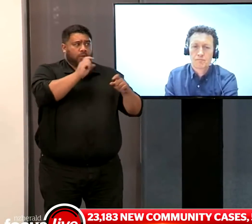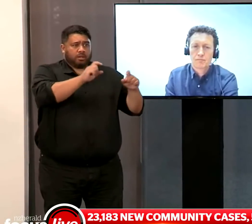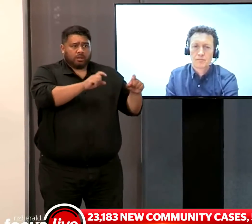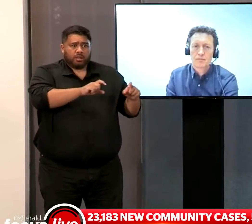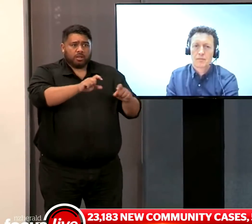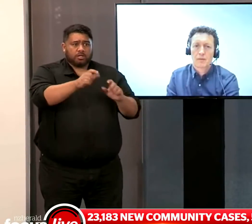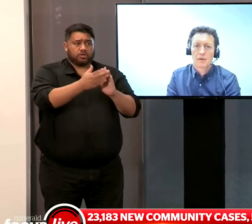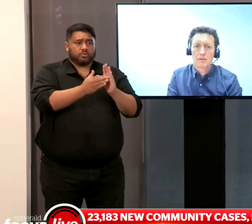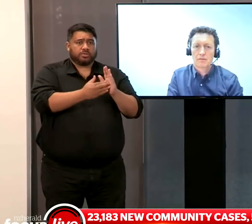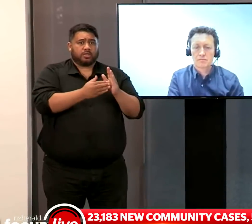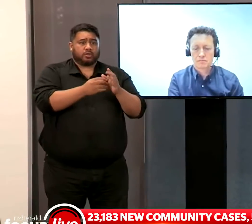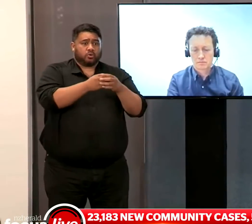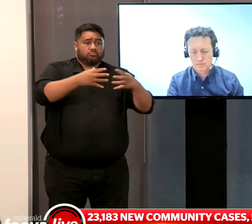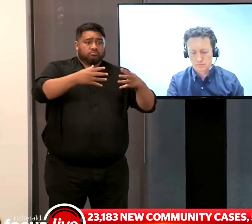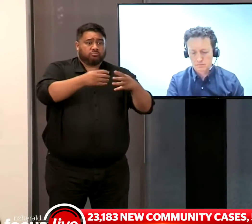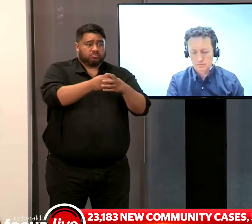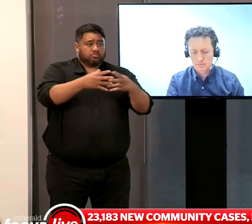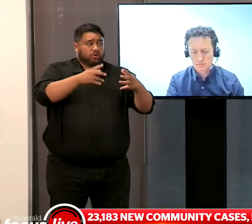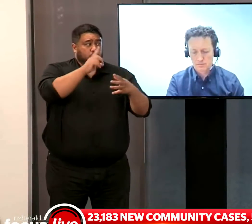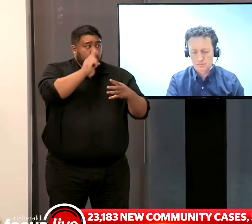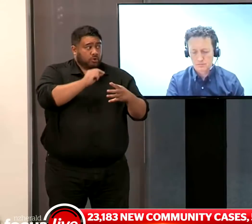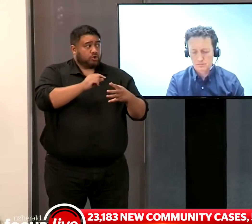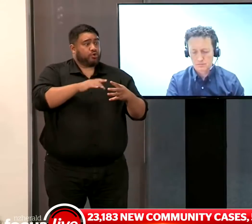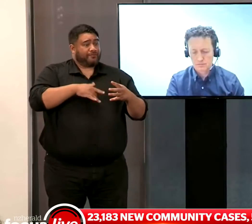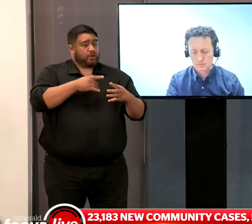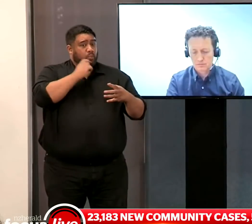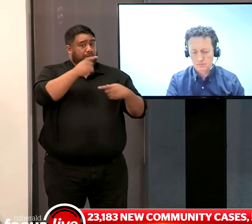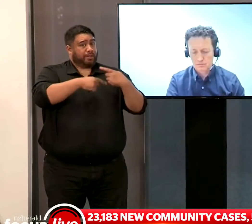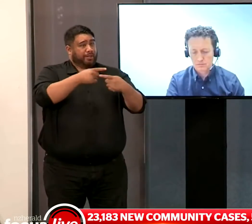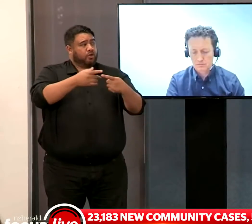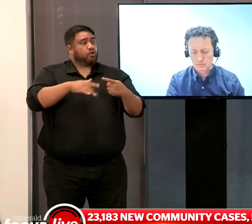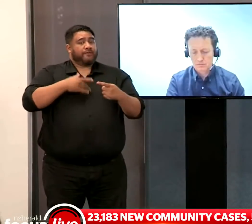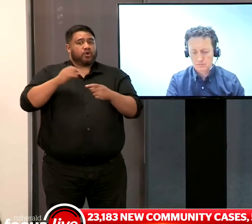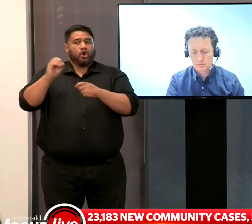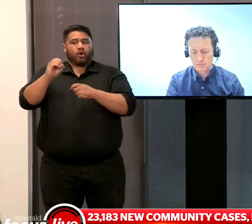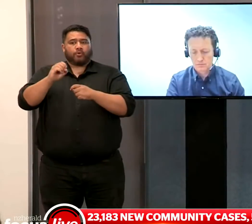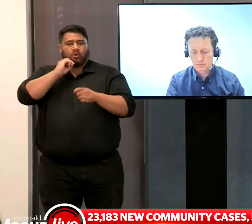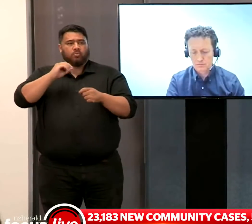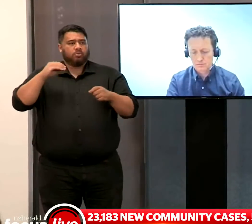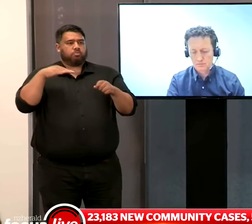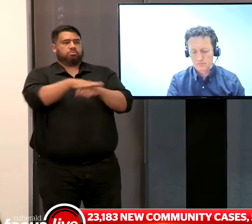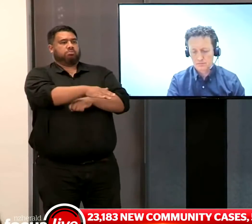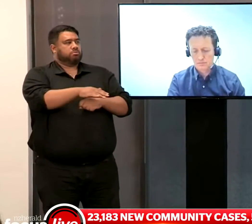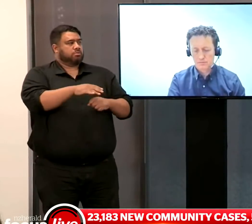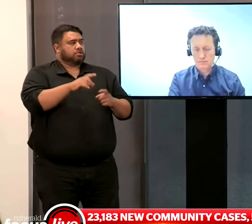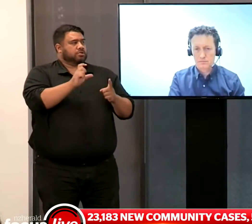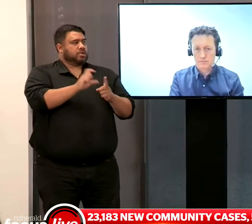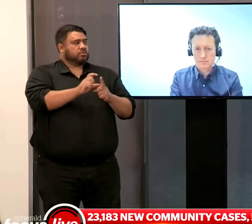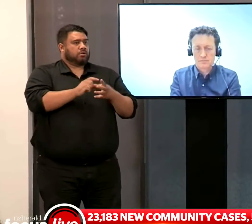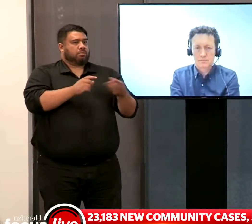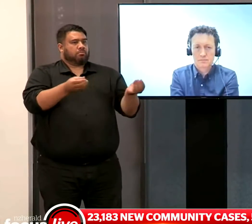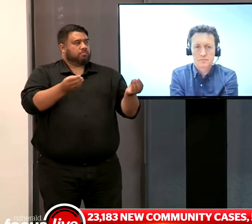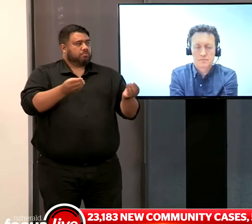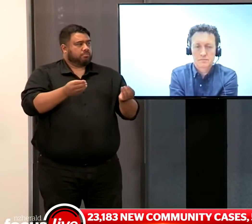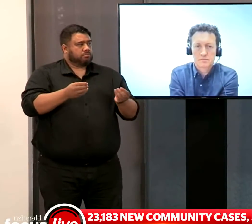and have flare-ups? I mean, or do you think that Omicron will just basically render Delta